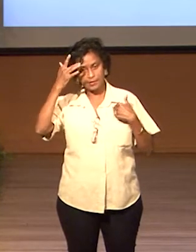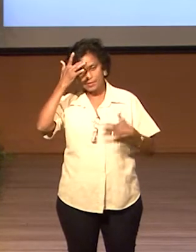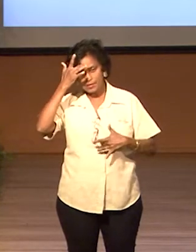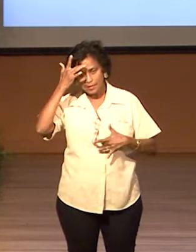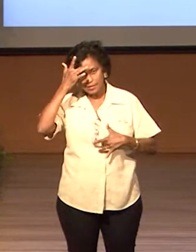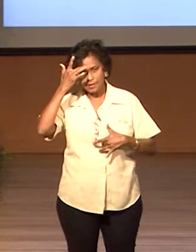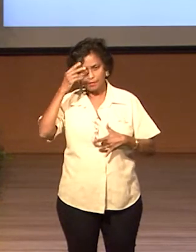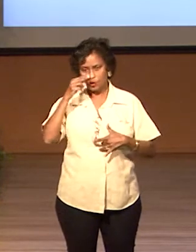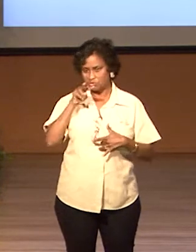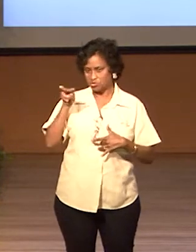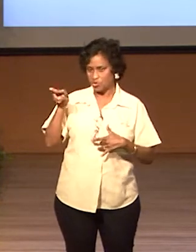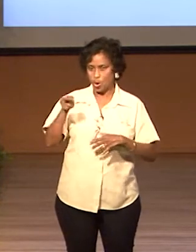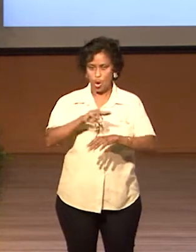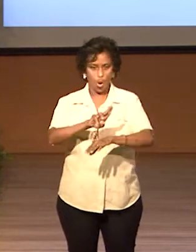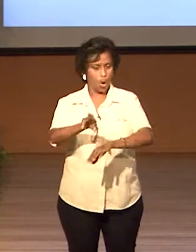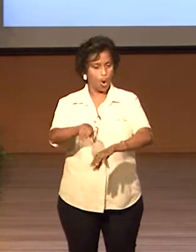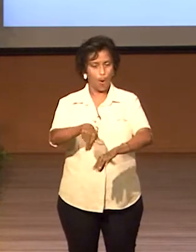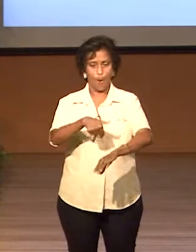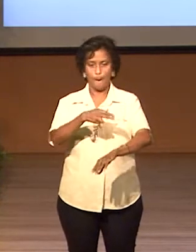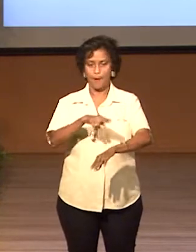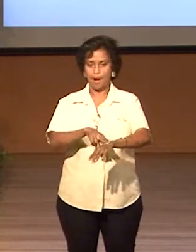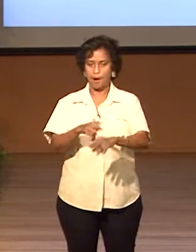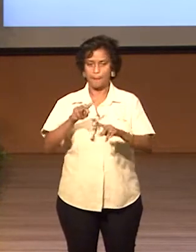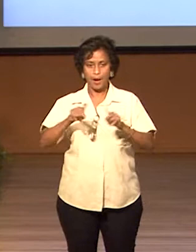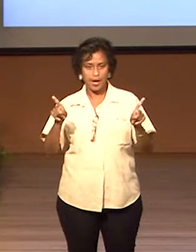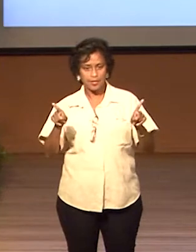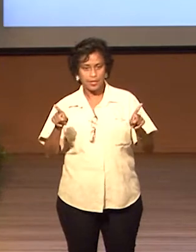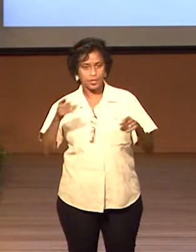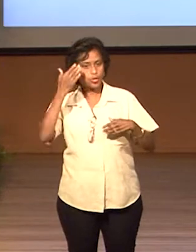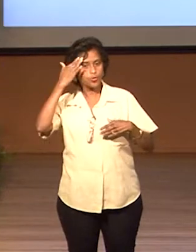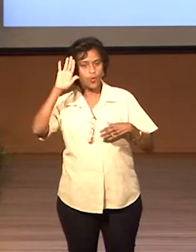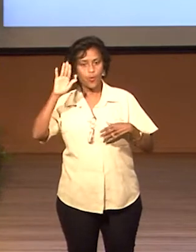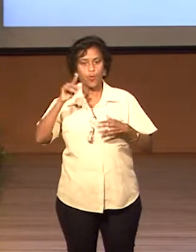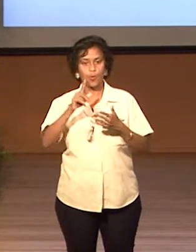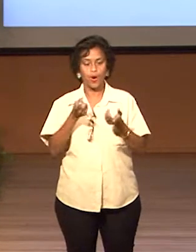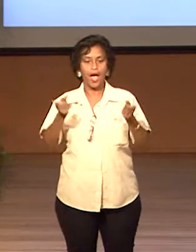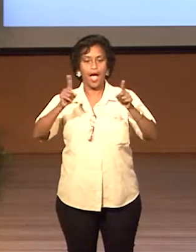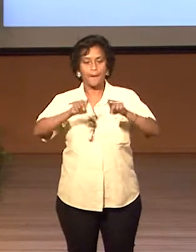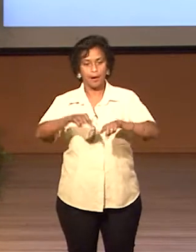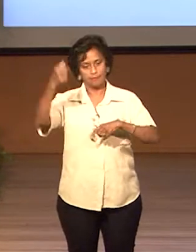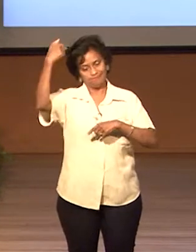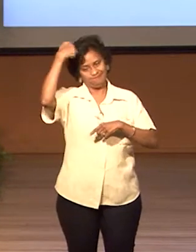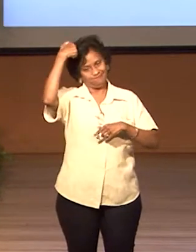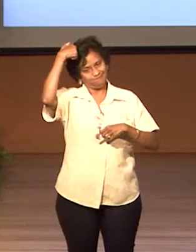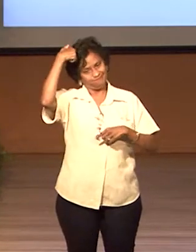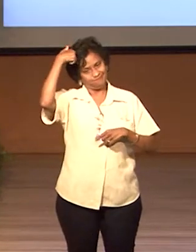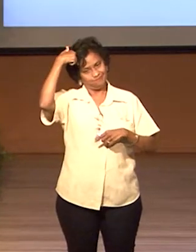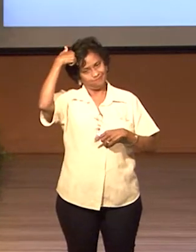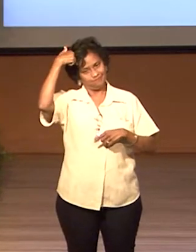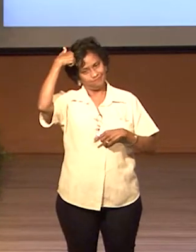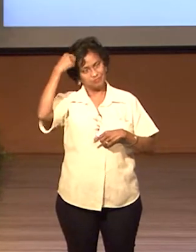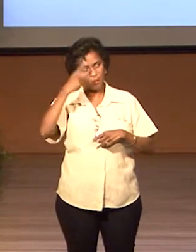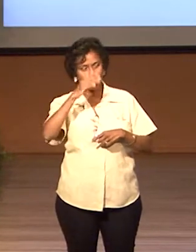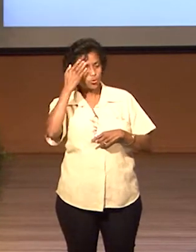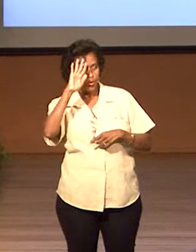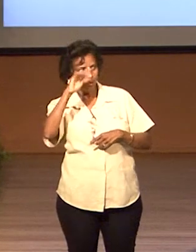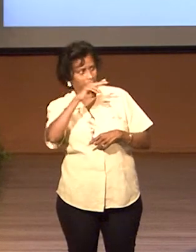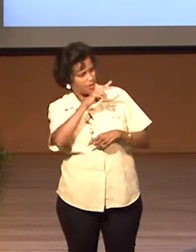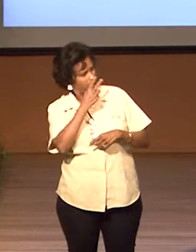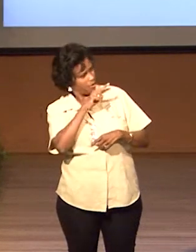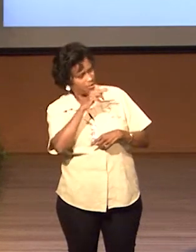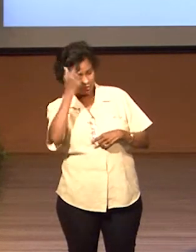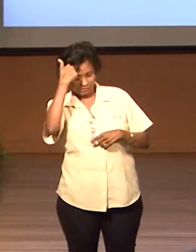normal, but yet within them, within their minds, there are these issues going on that interfere with their